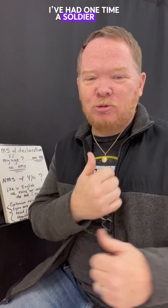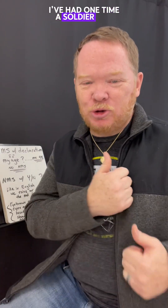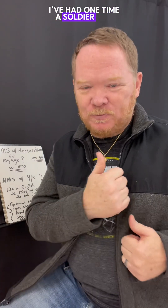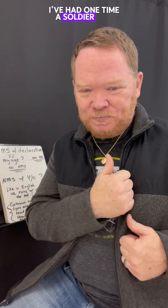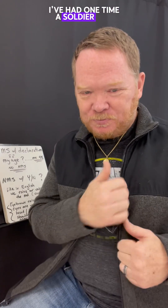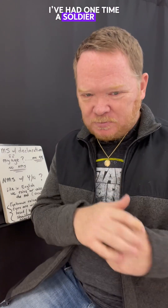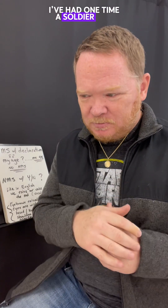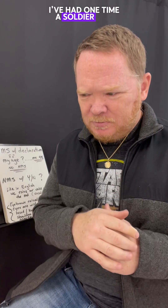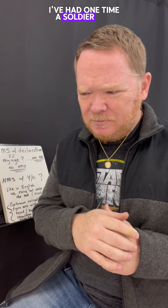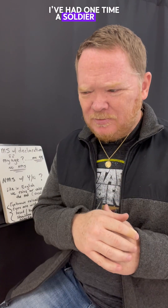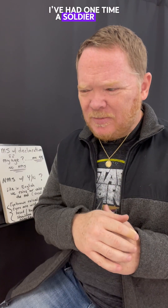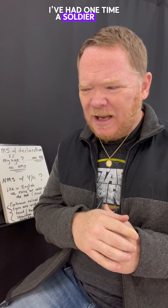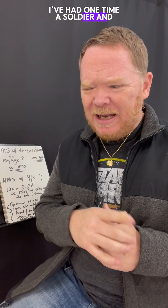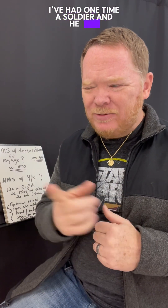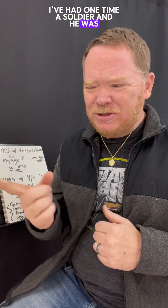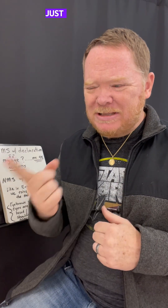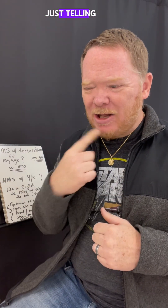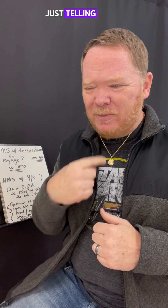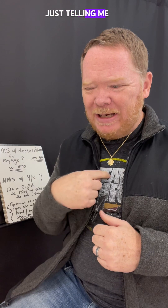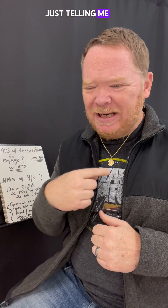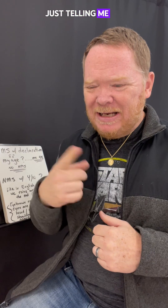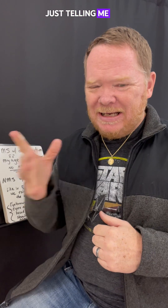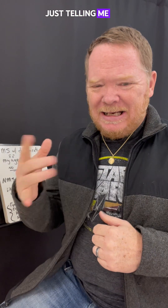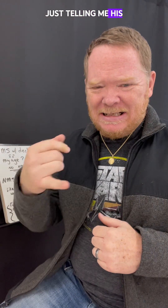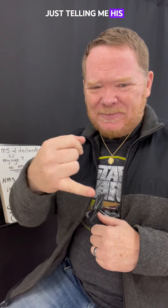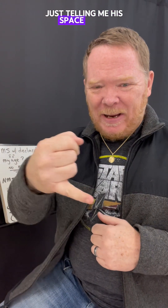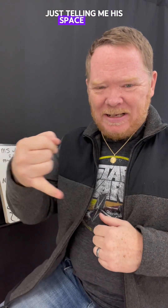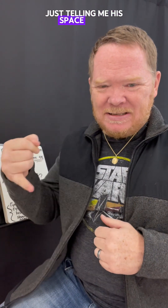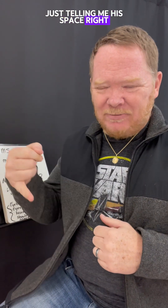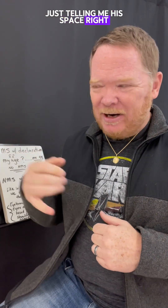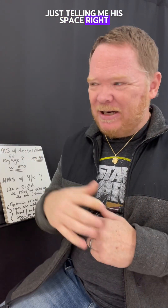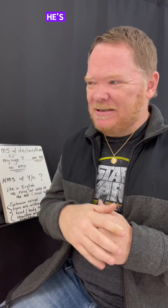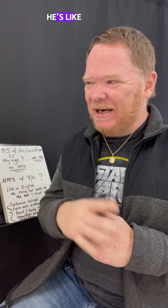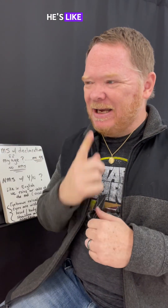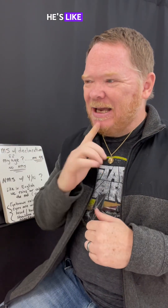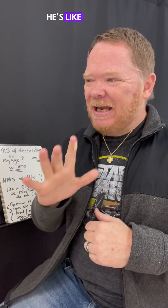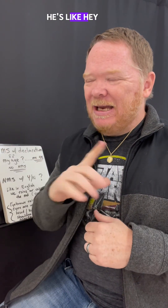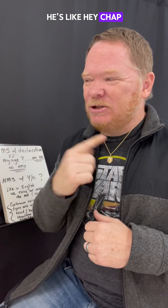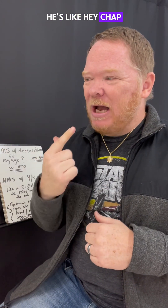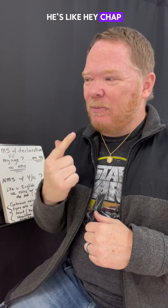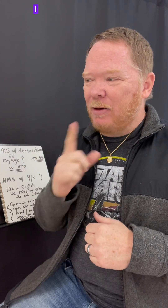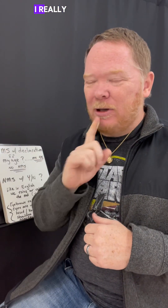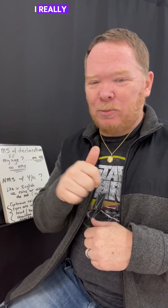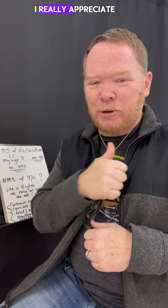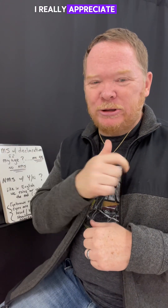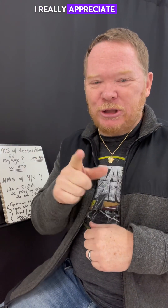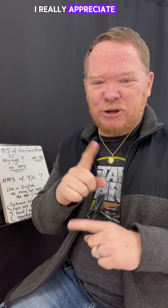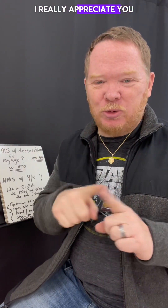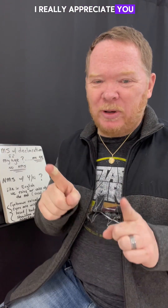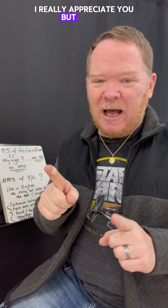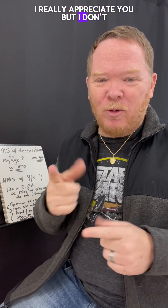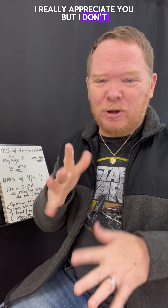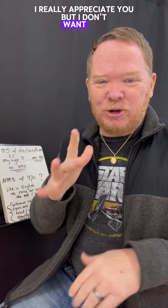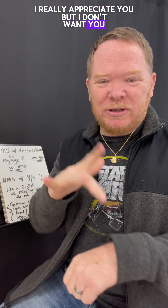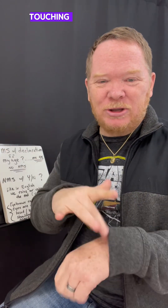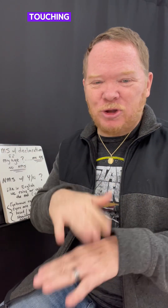soldier, and he was just telling me his space, right? He's like, hey, chaplain, I really appreciate you, but I don't want you touching on